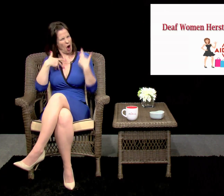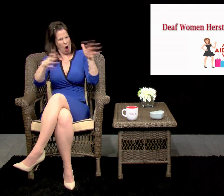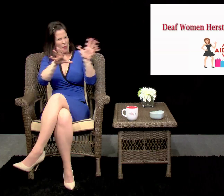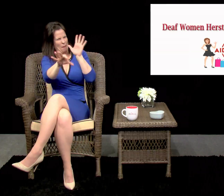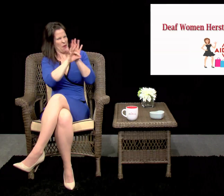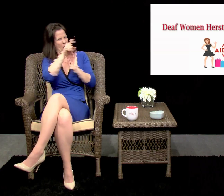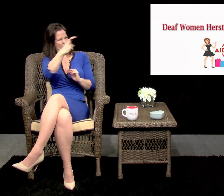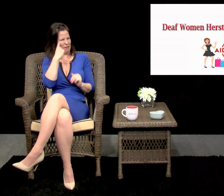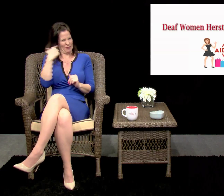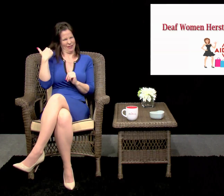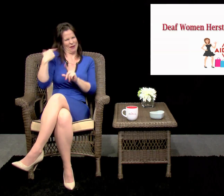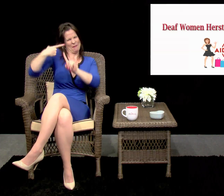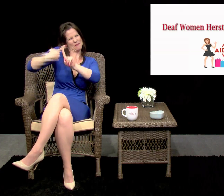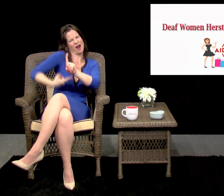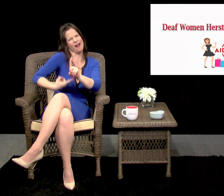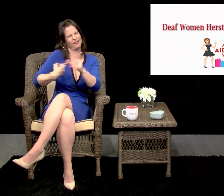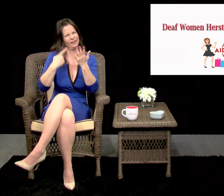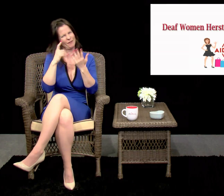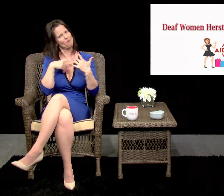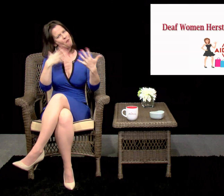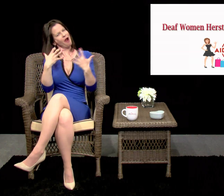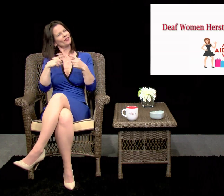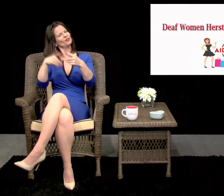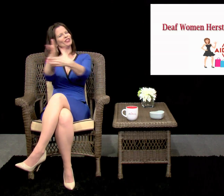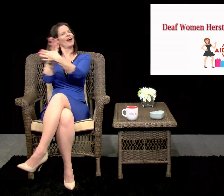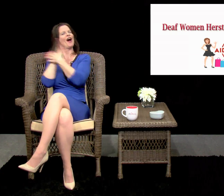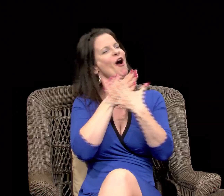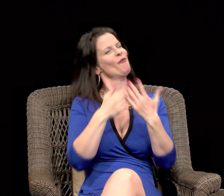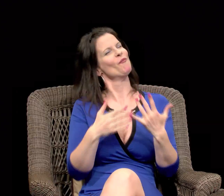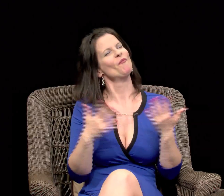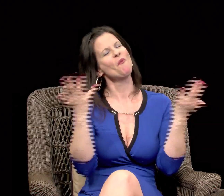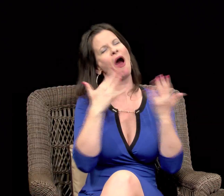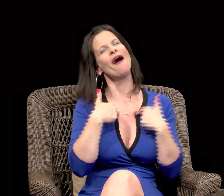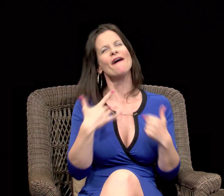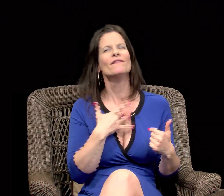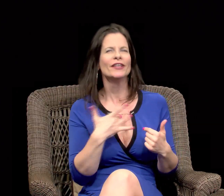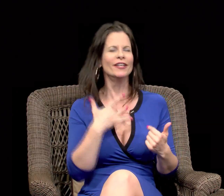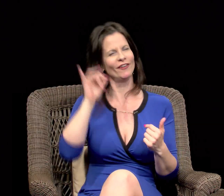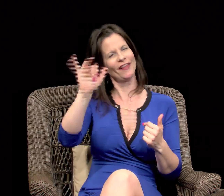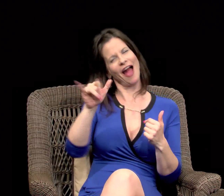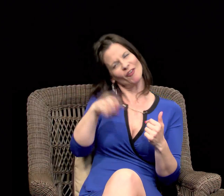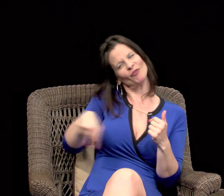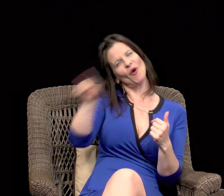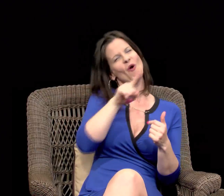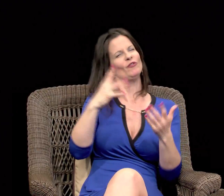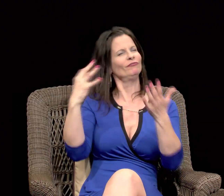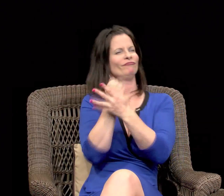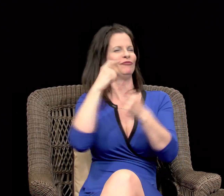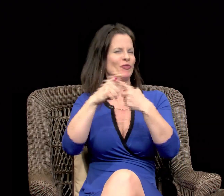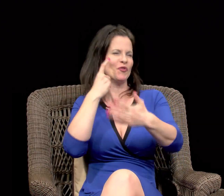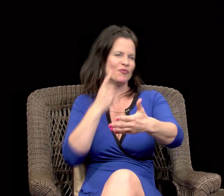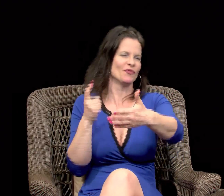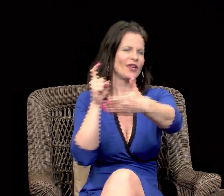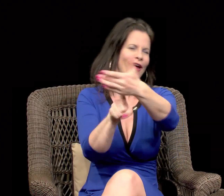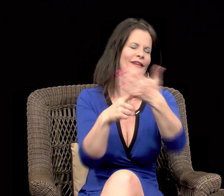and tell you who I selected for who I would like to recognize.